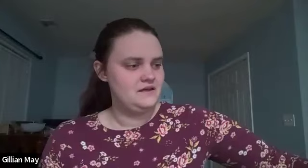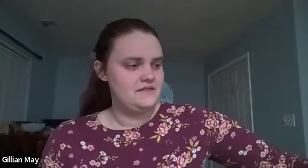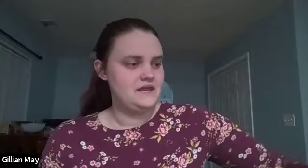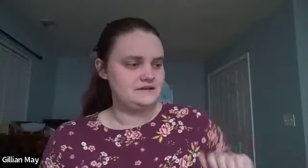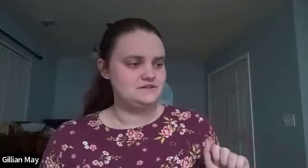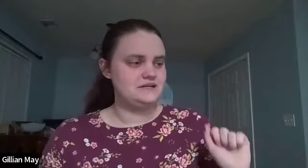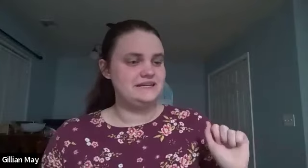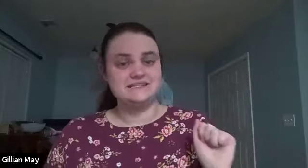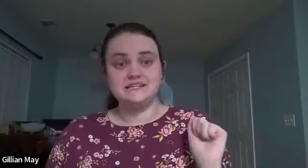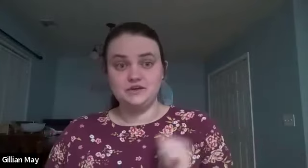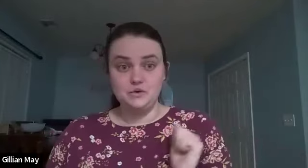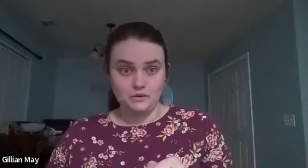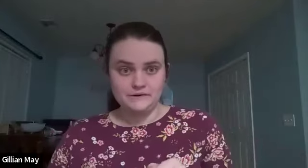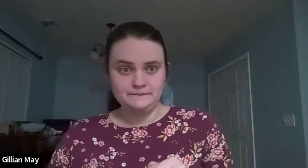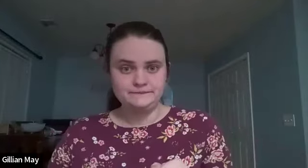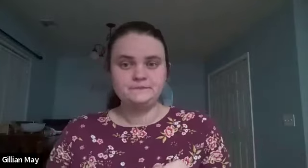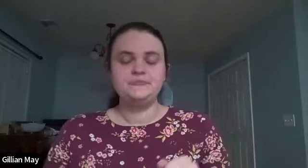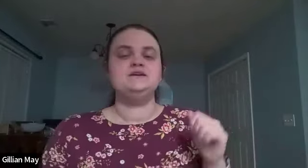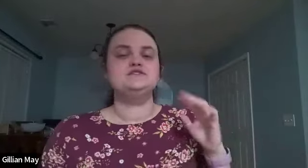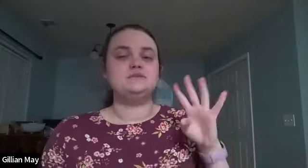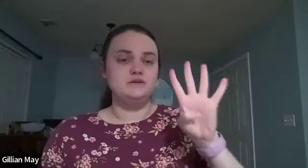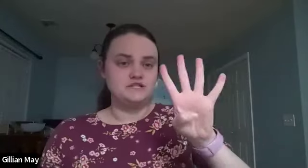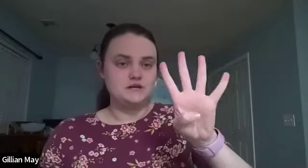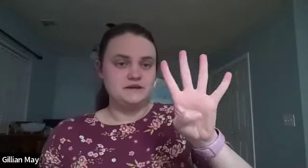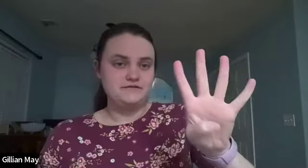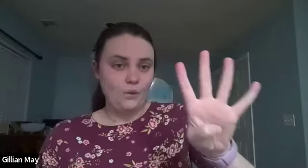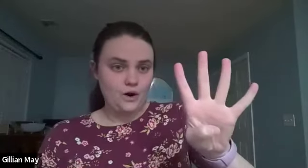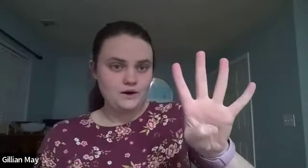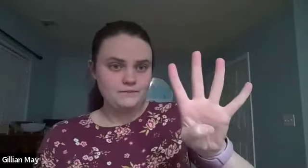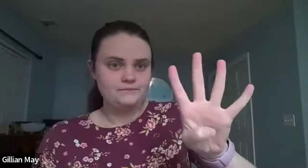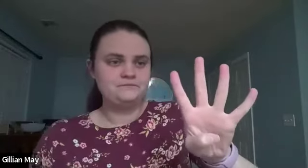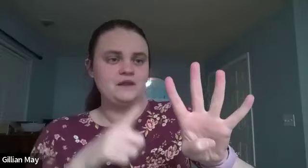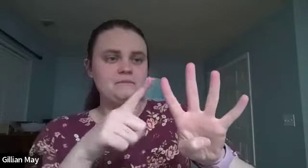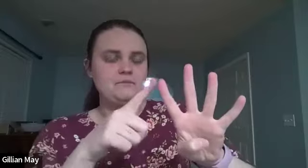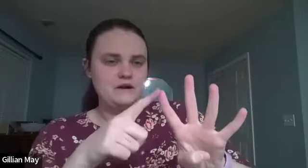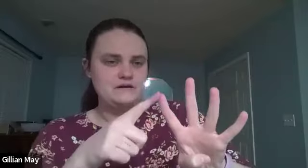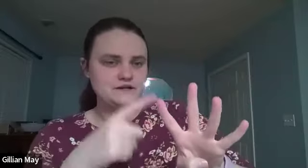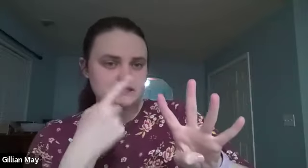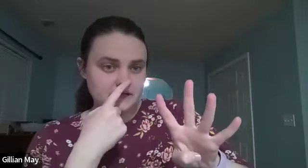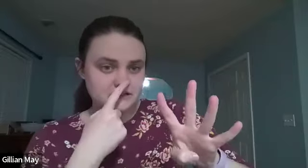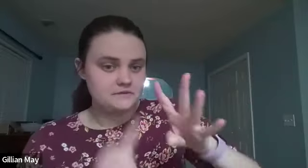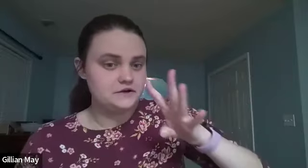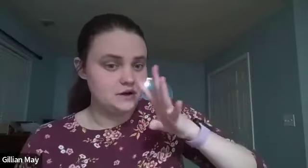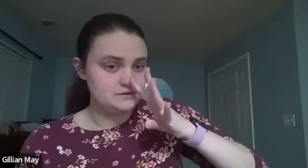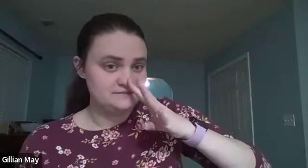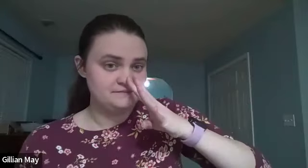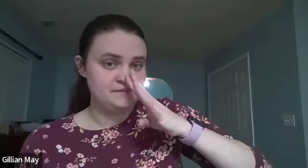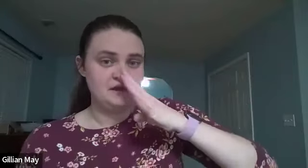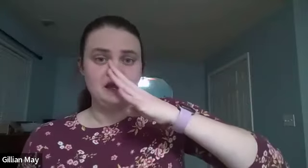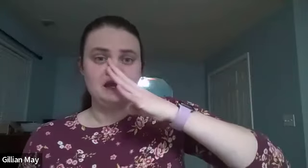The next one is ignore. So ignore is going to be a 4. Pointer finger is going to be on top of your nose. And you're going